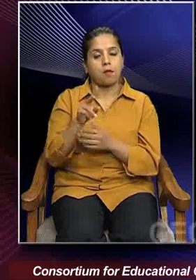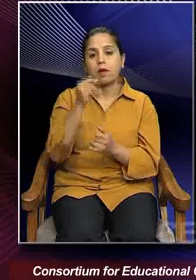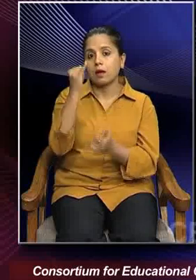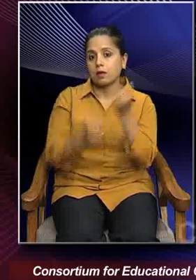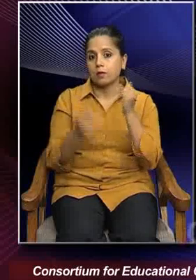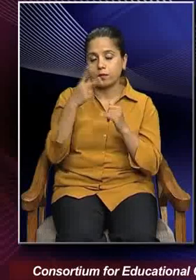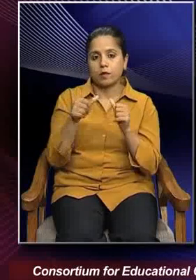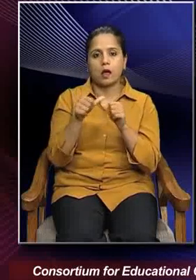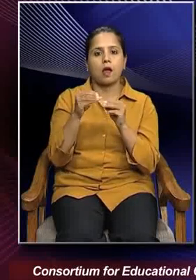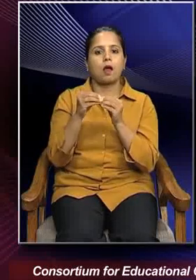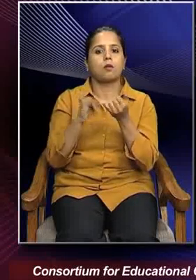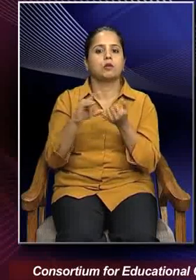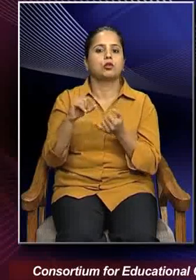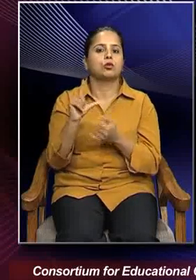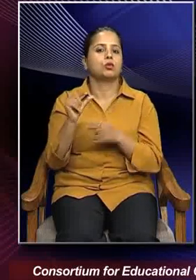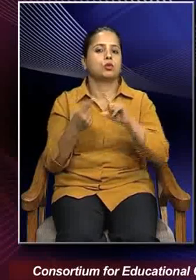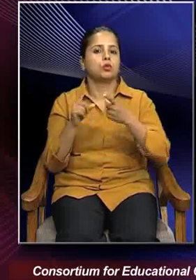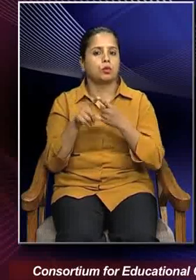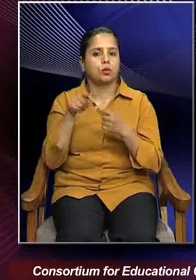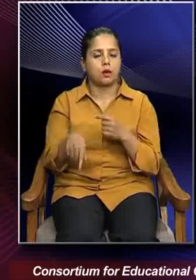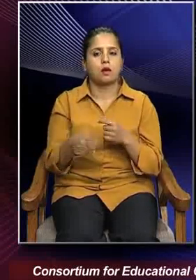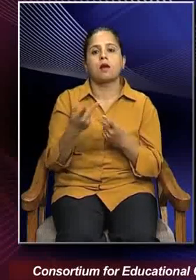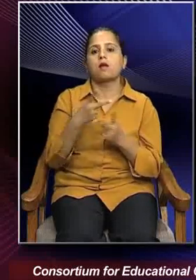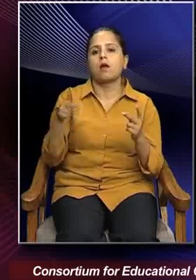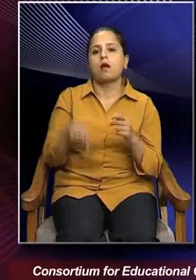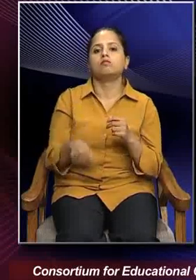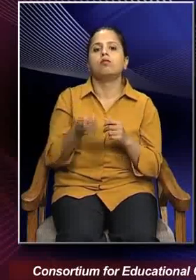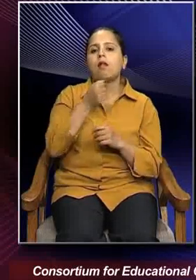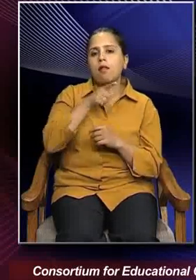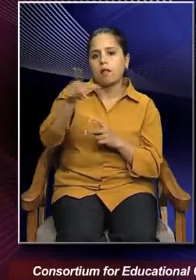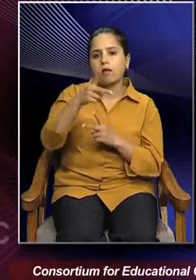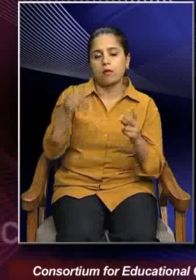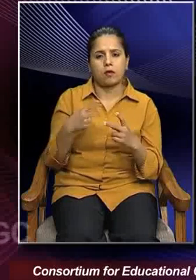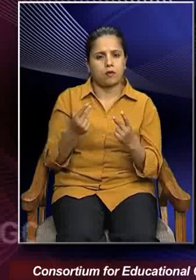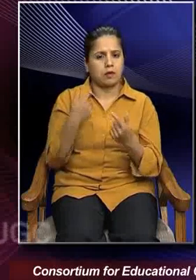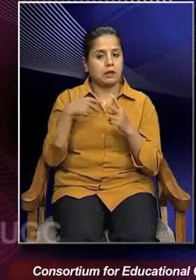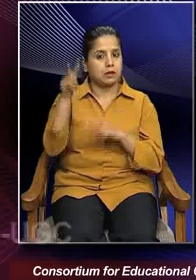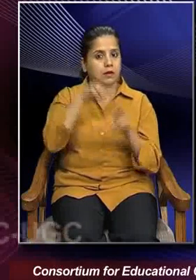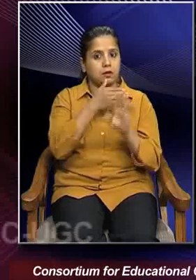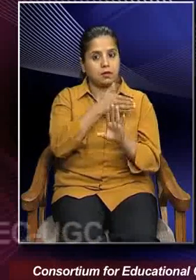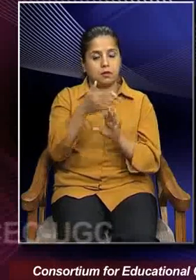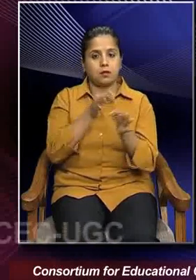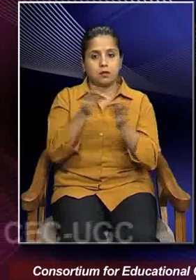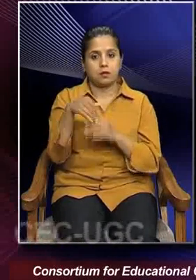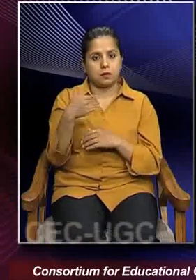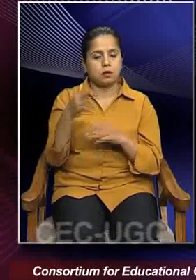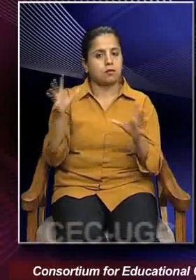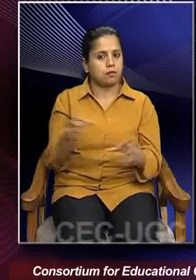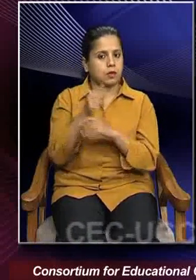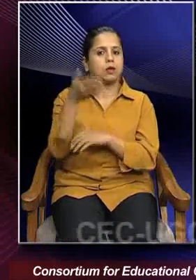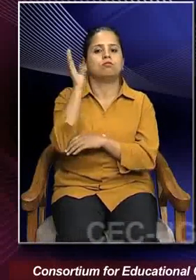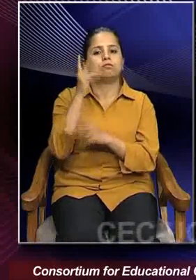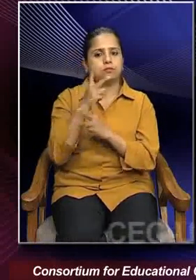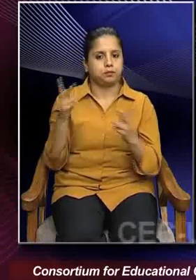the absolute non-existence, which is atyant abhav. We'll quickly go through them and then we will wind up this